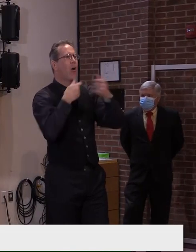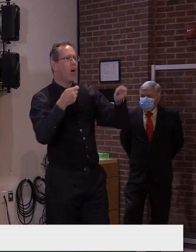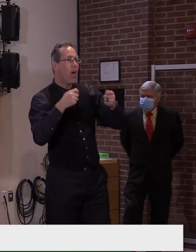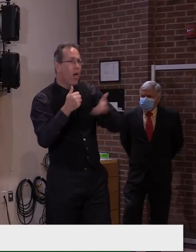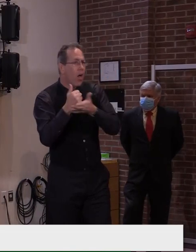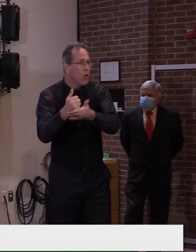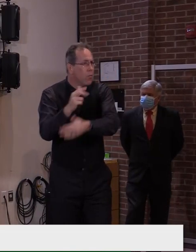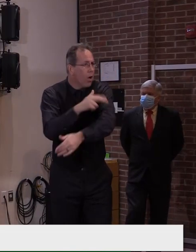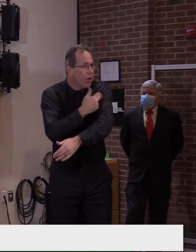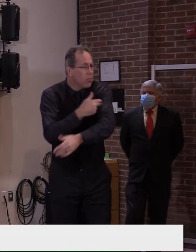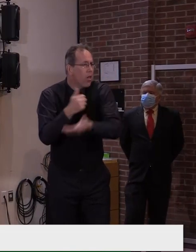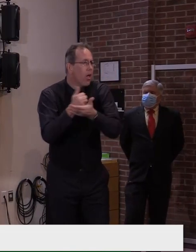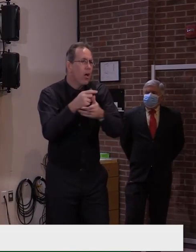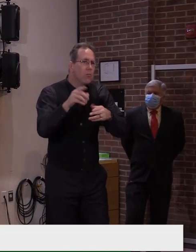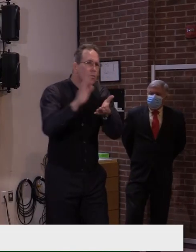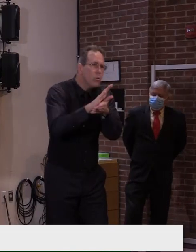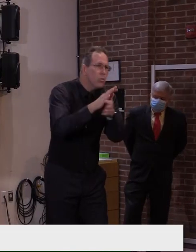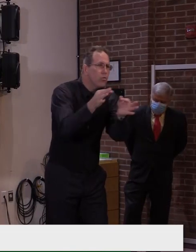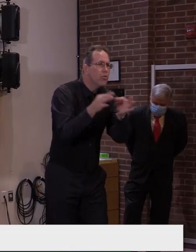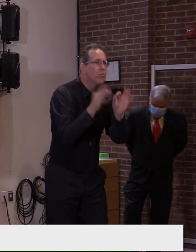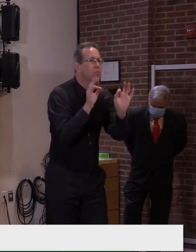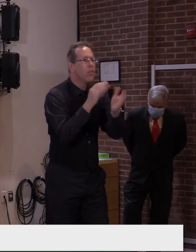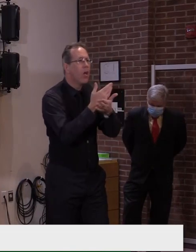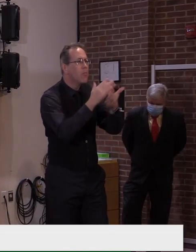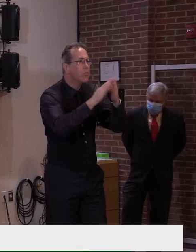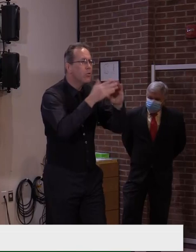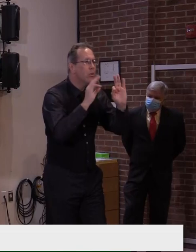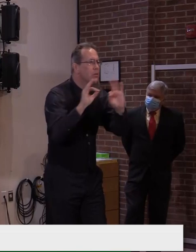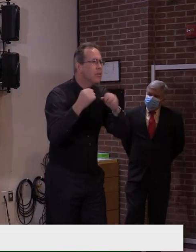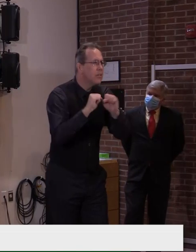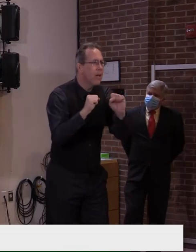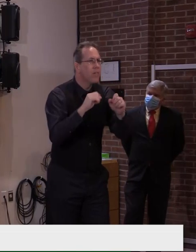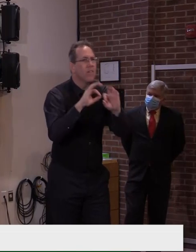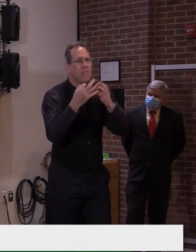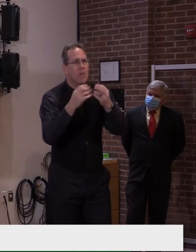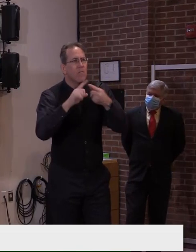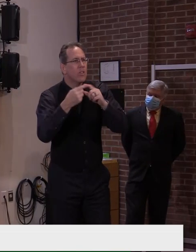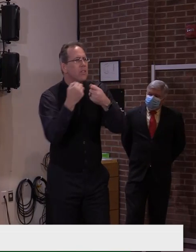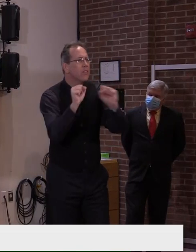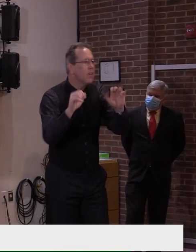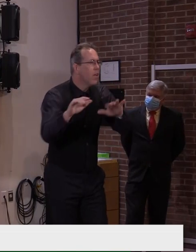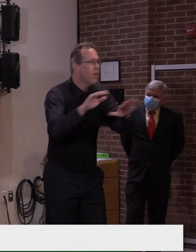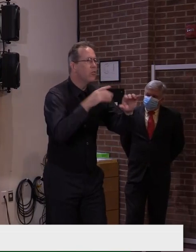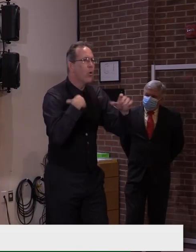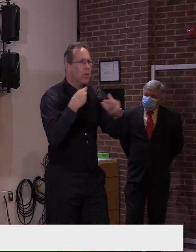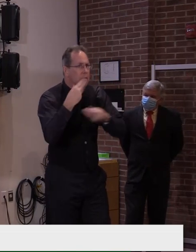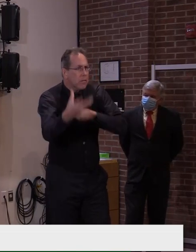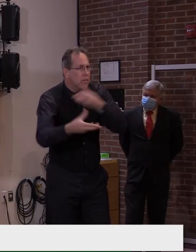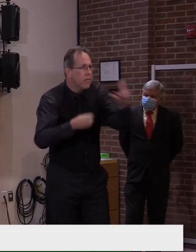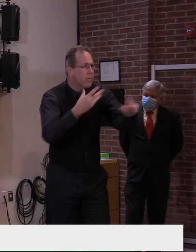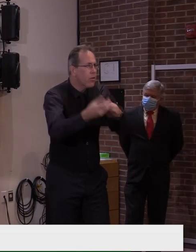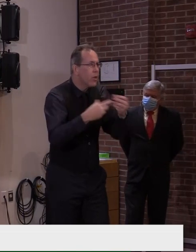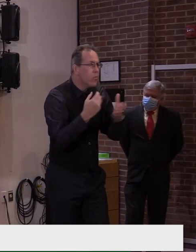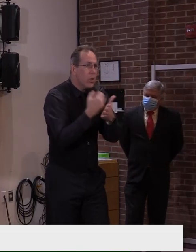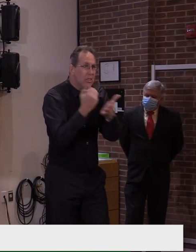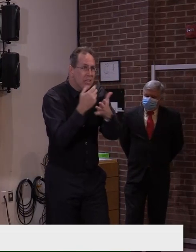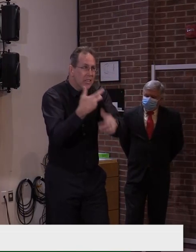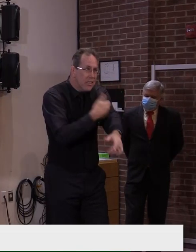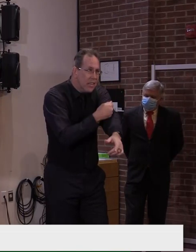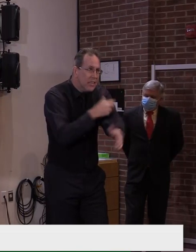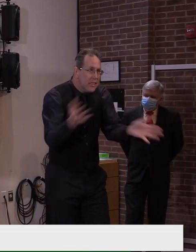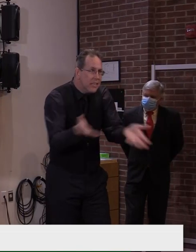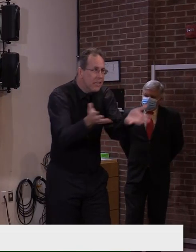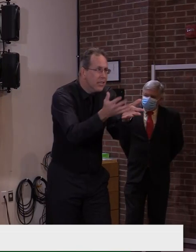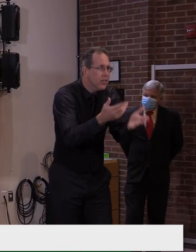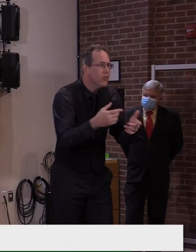be safe, and we want people to get boosted, and we want people to adhere to all the other policies. So while